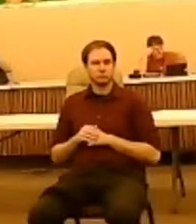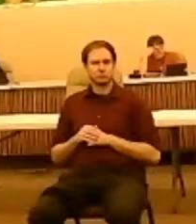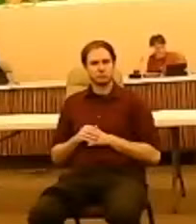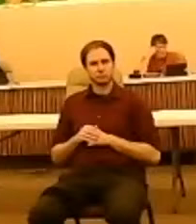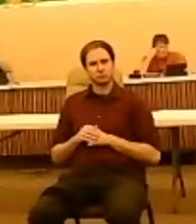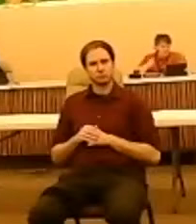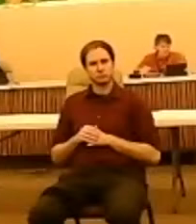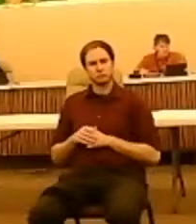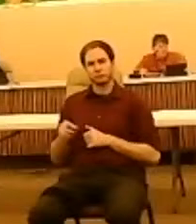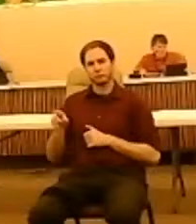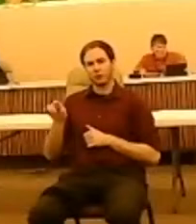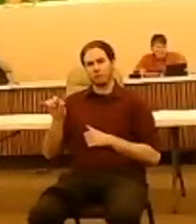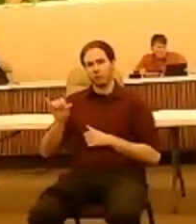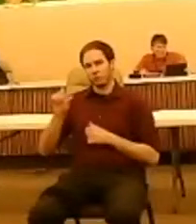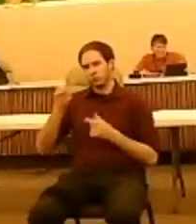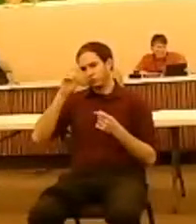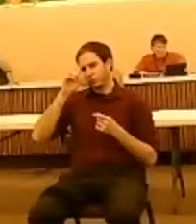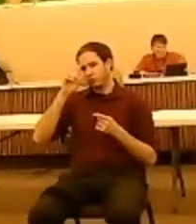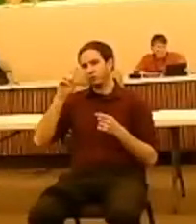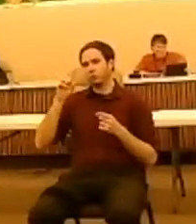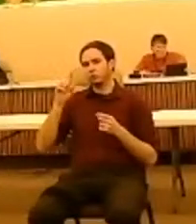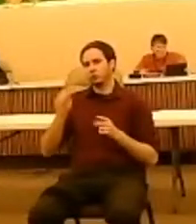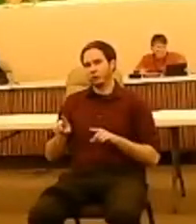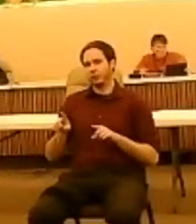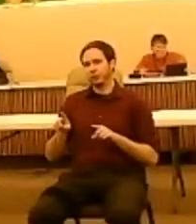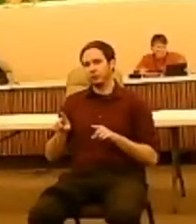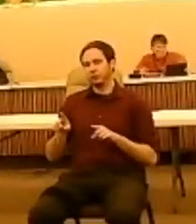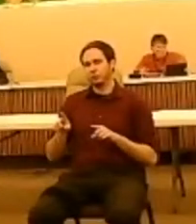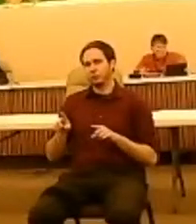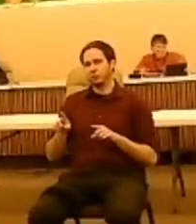They have also agreed